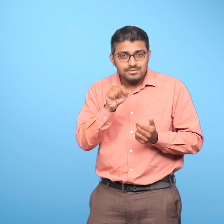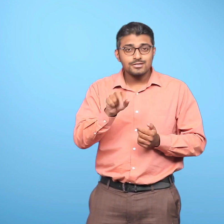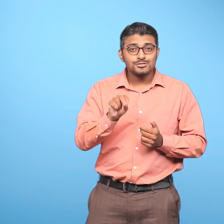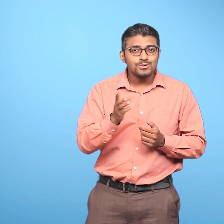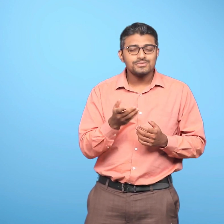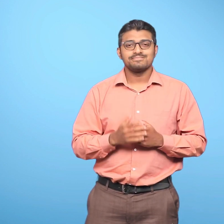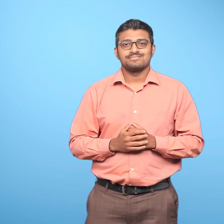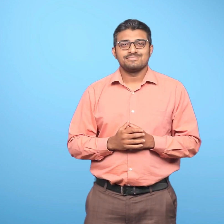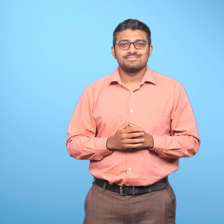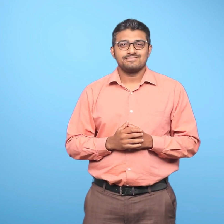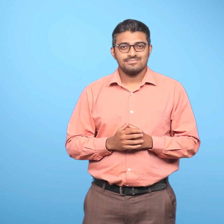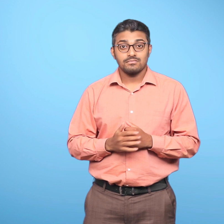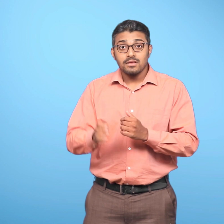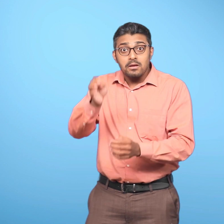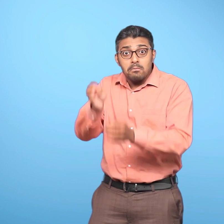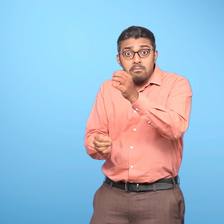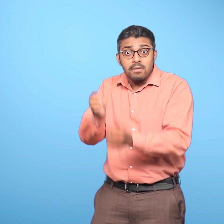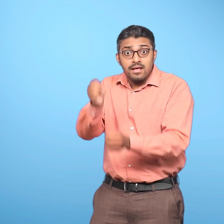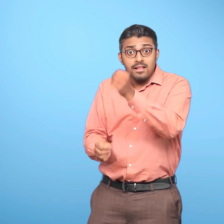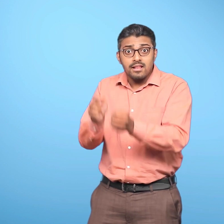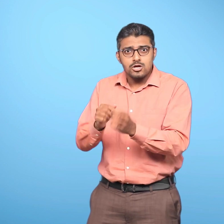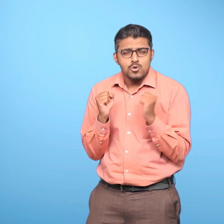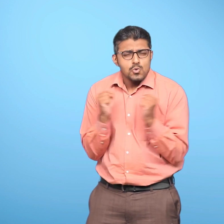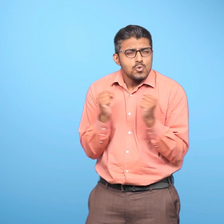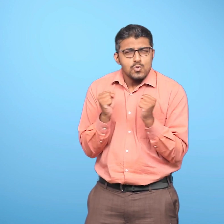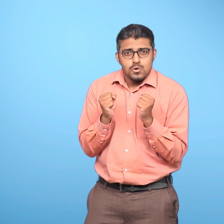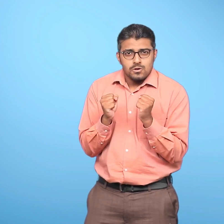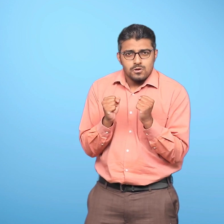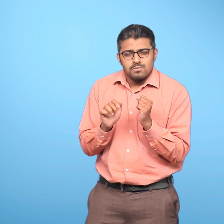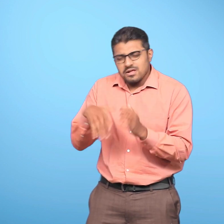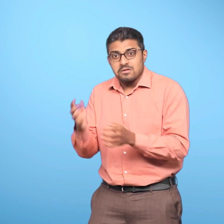Yes or no? Cold milk to hot milk.